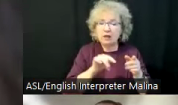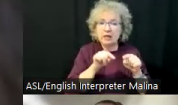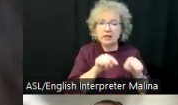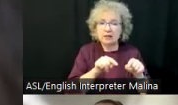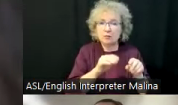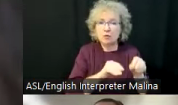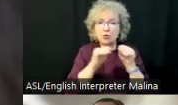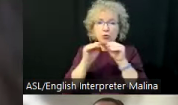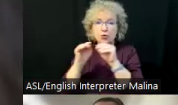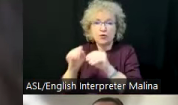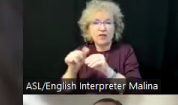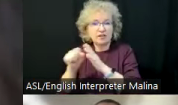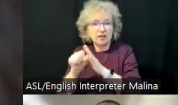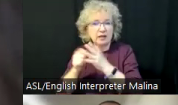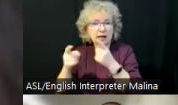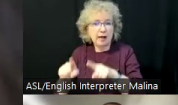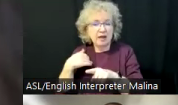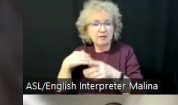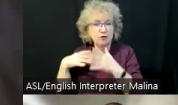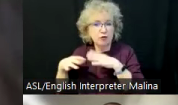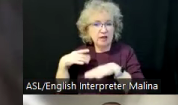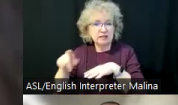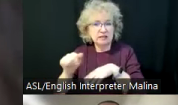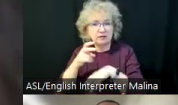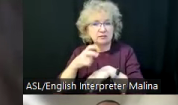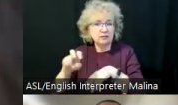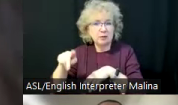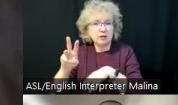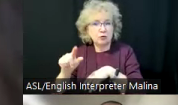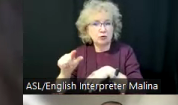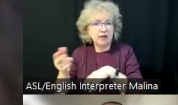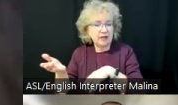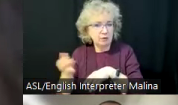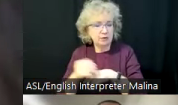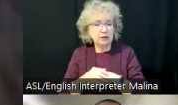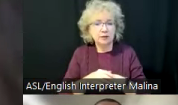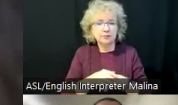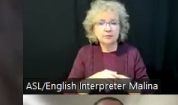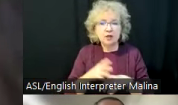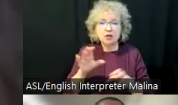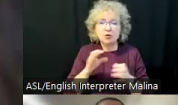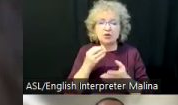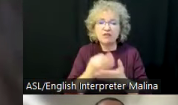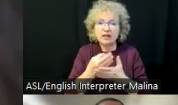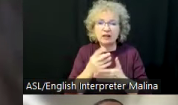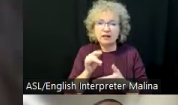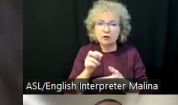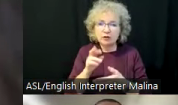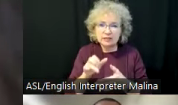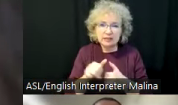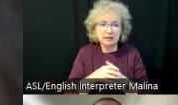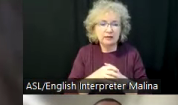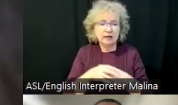go into the PWG there. But we have different we do financial literacy, health, professional